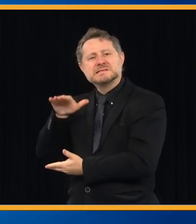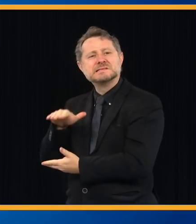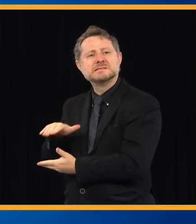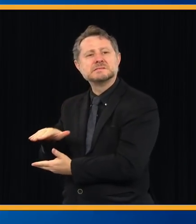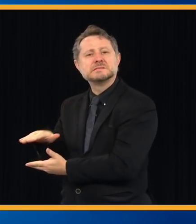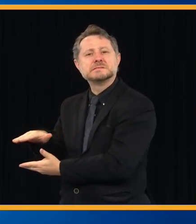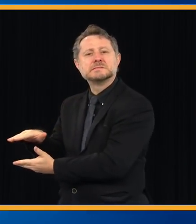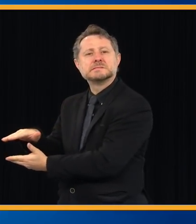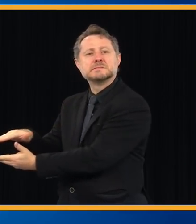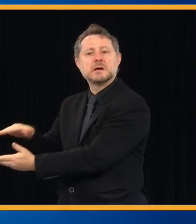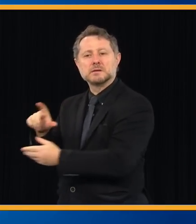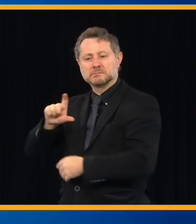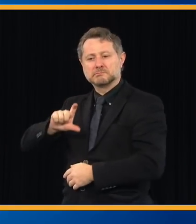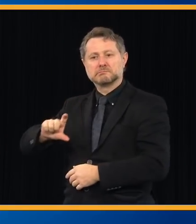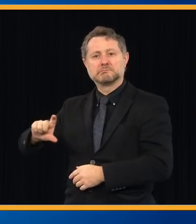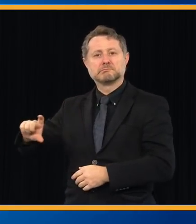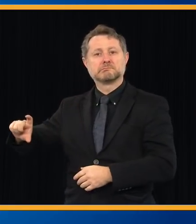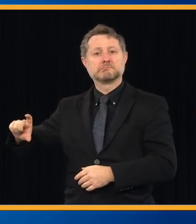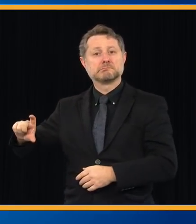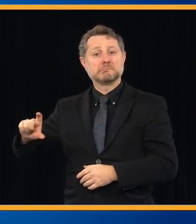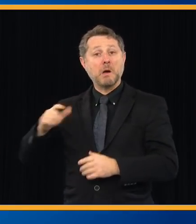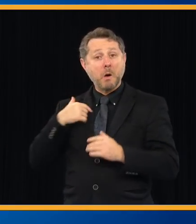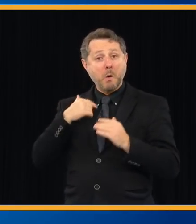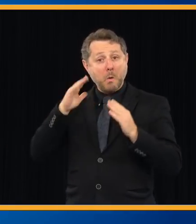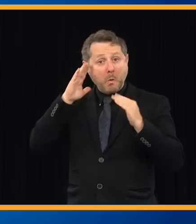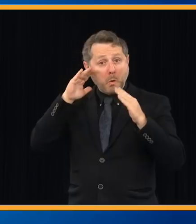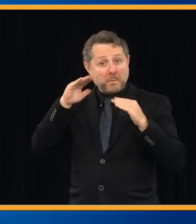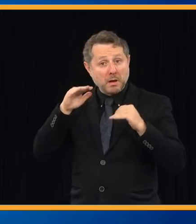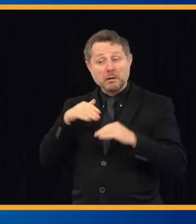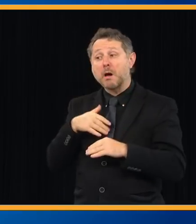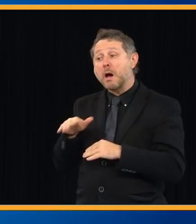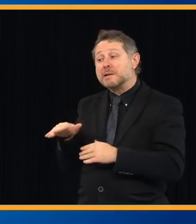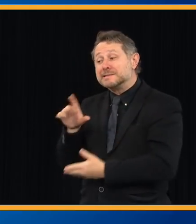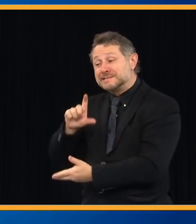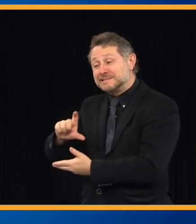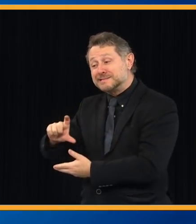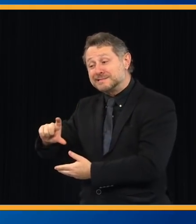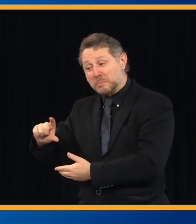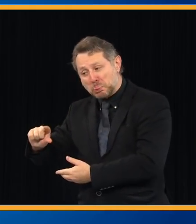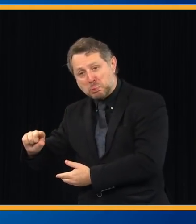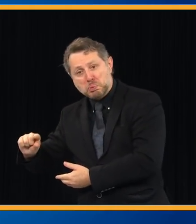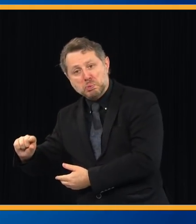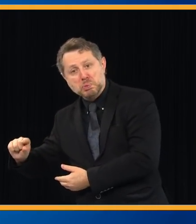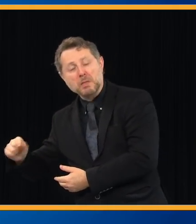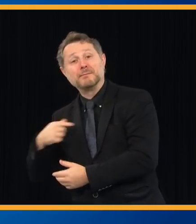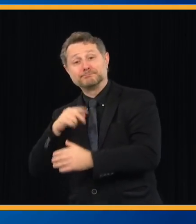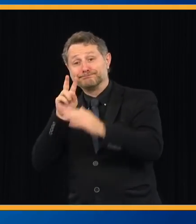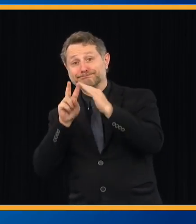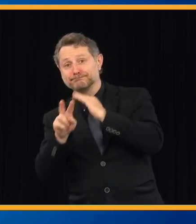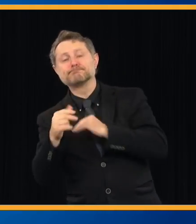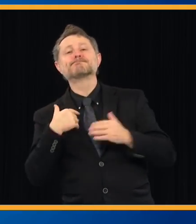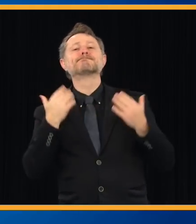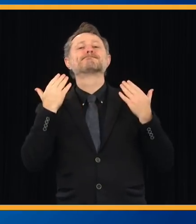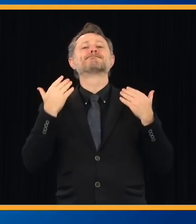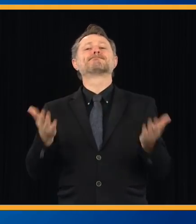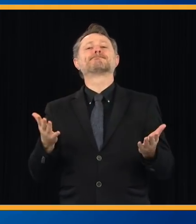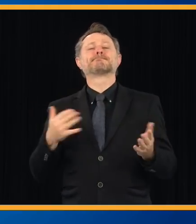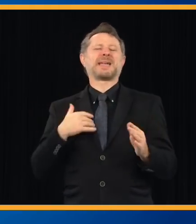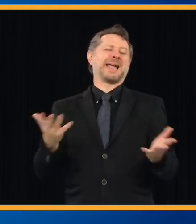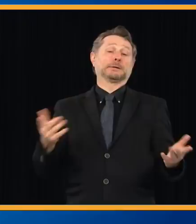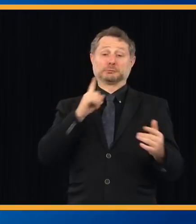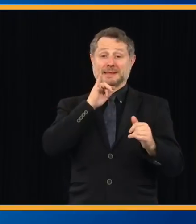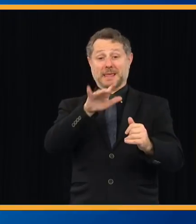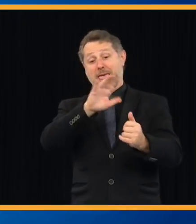Possibility that it flattens out at one point. But again, we don't know. We don't know. So we go day to day and we